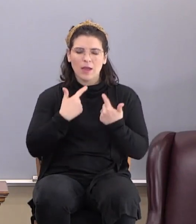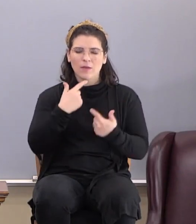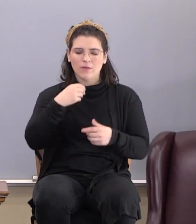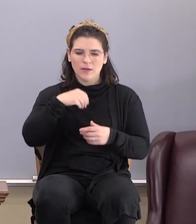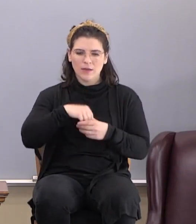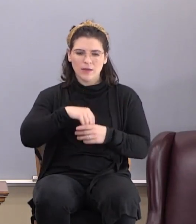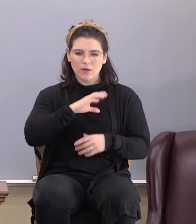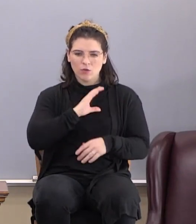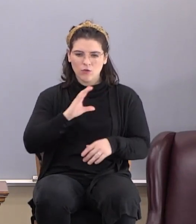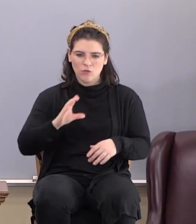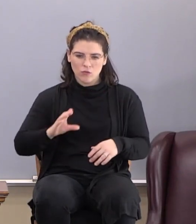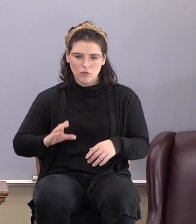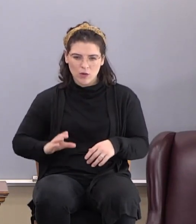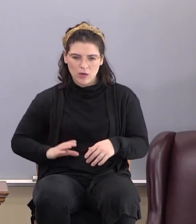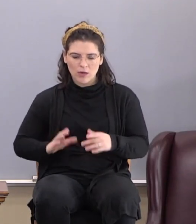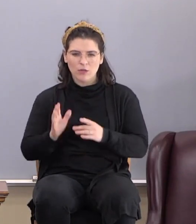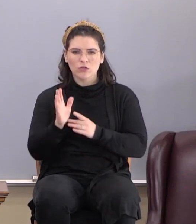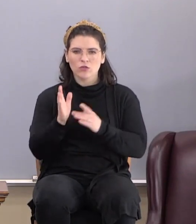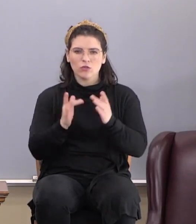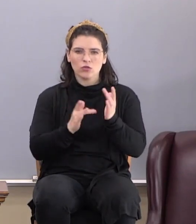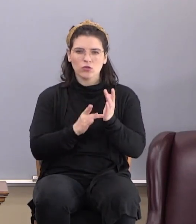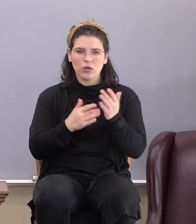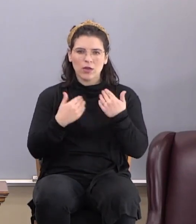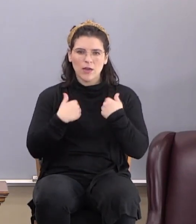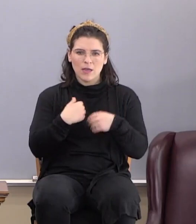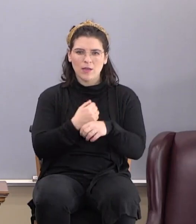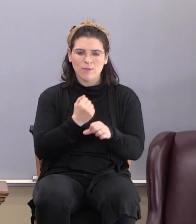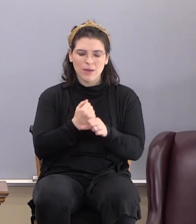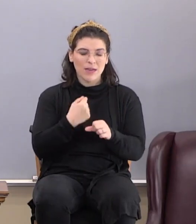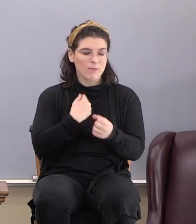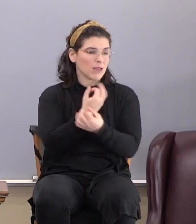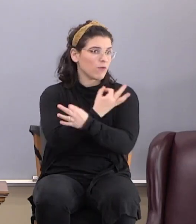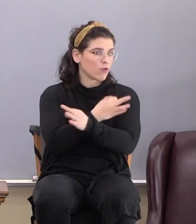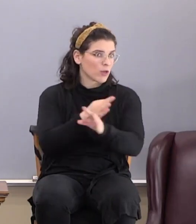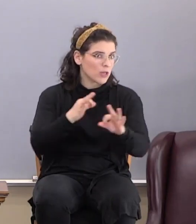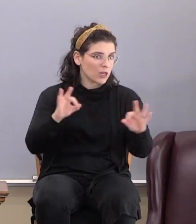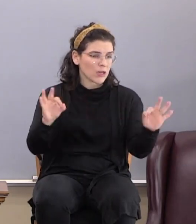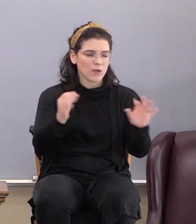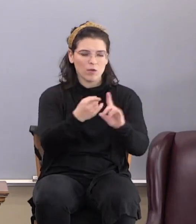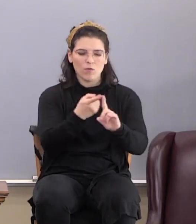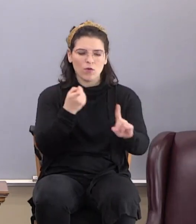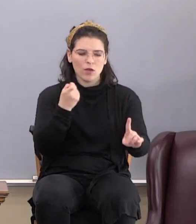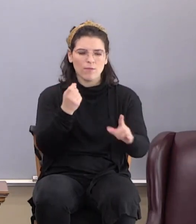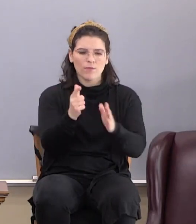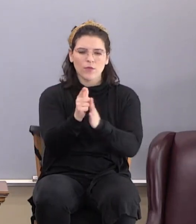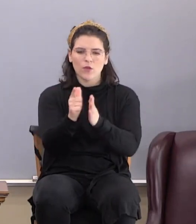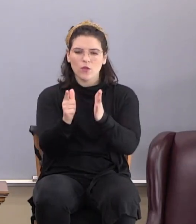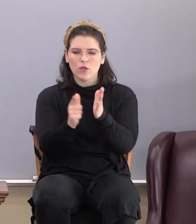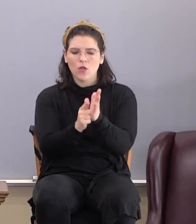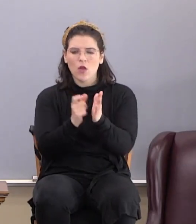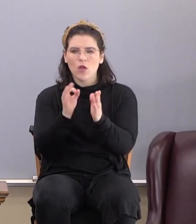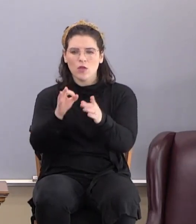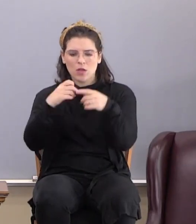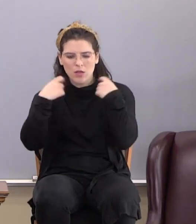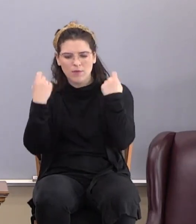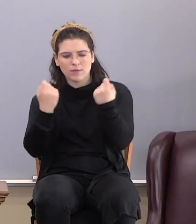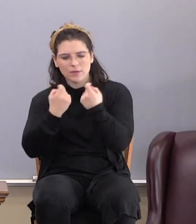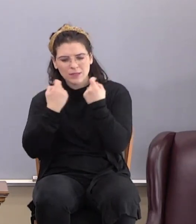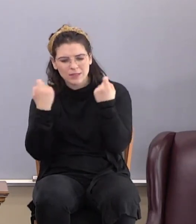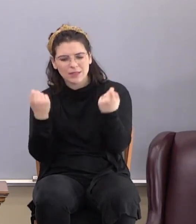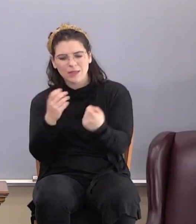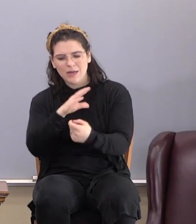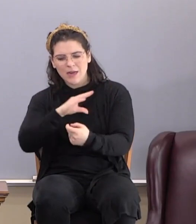in Christ Jesus hath made me free from the law of sin and